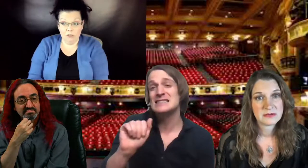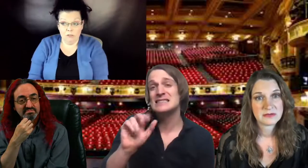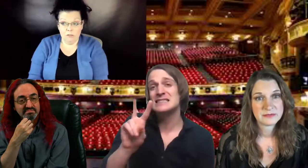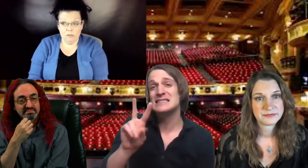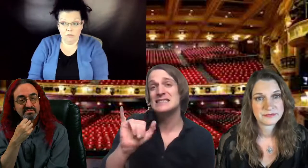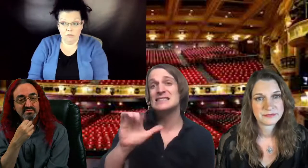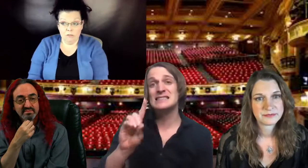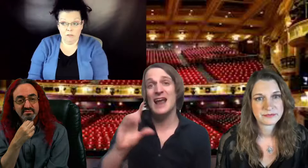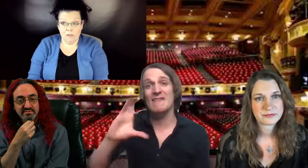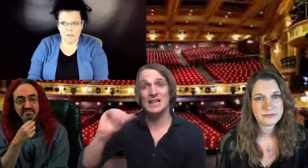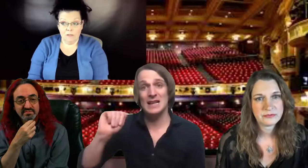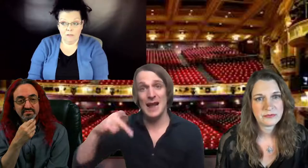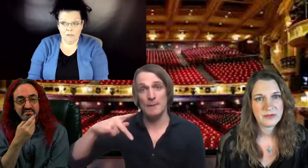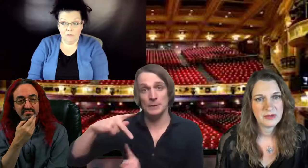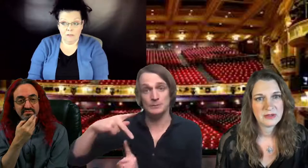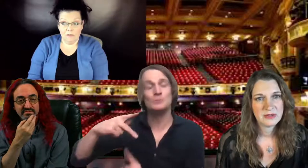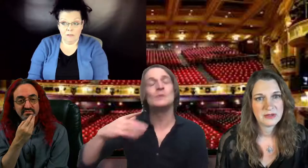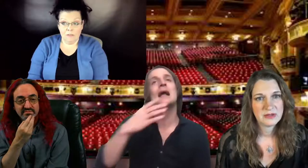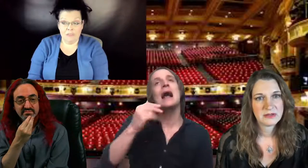director,